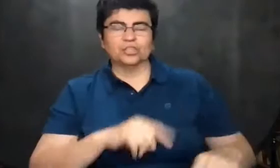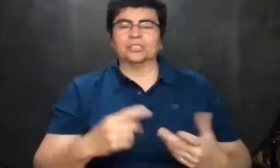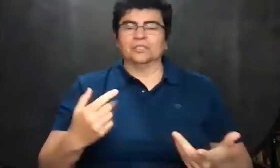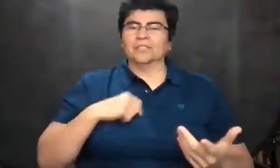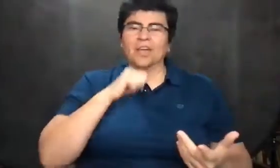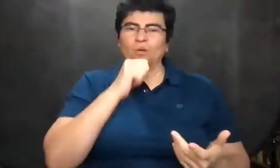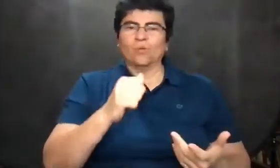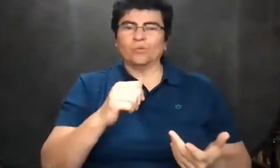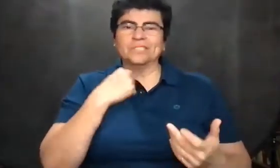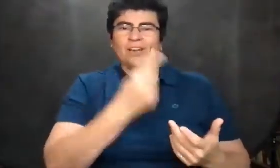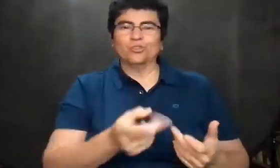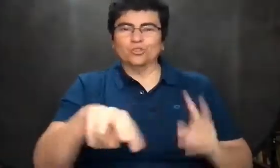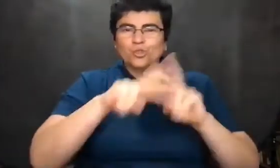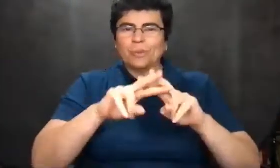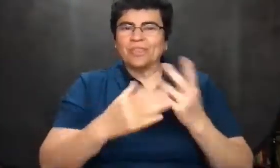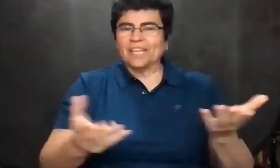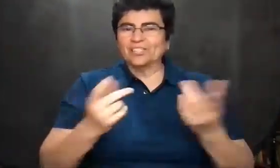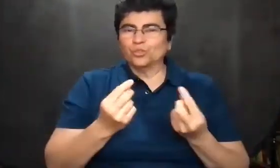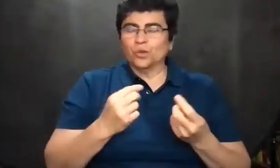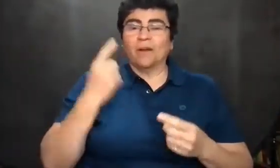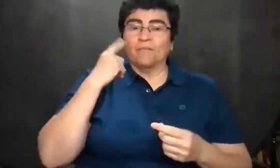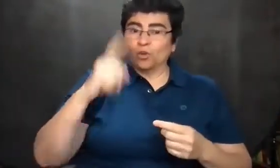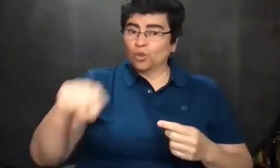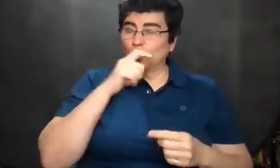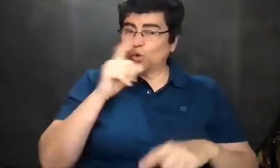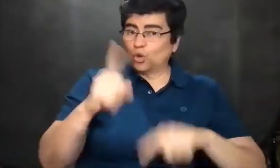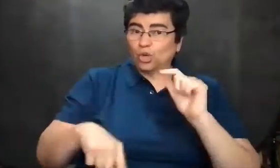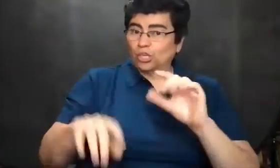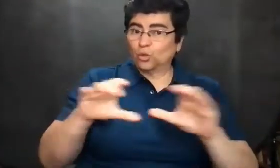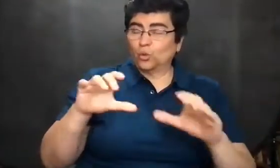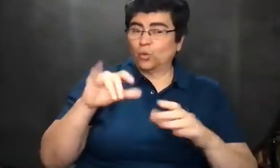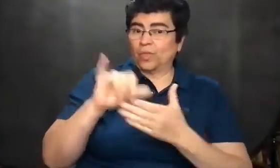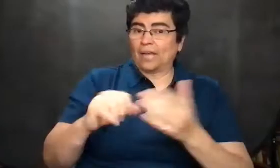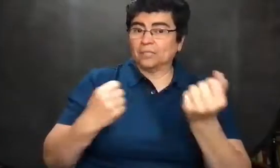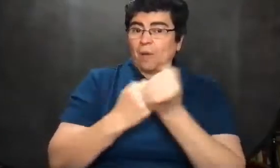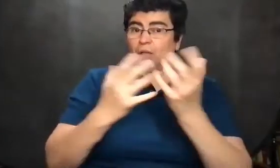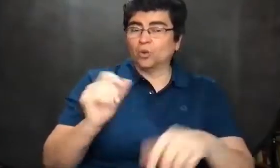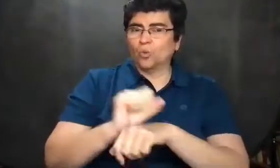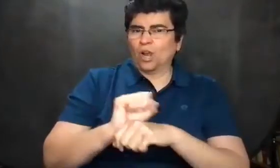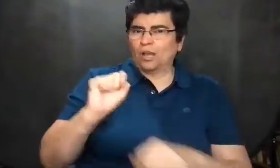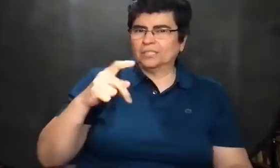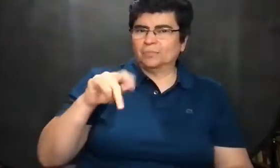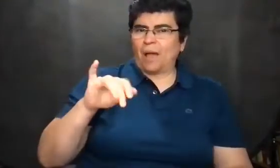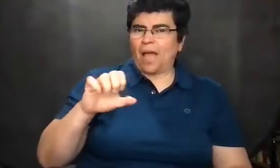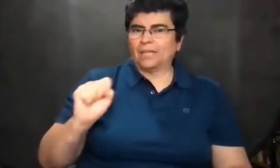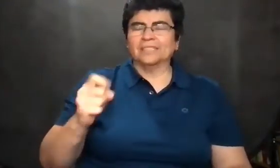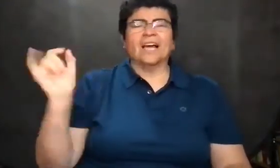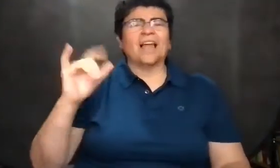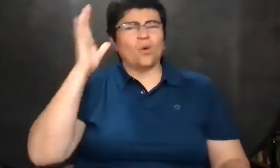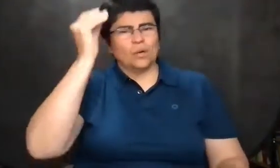do. And then those of you that couldn't cut it as a sponsor were spies. And so she would tell me things to do, like they were going to foreclose on my house. And she came up